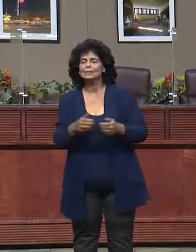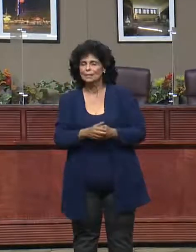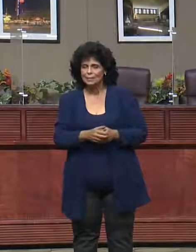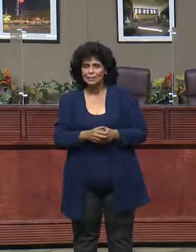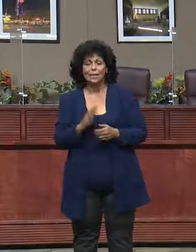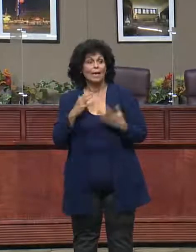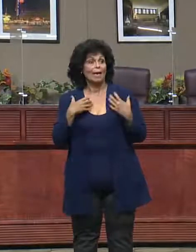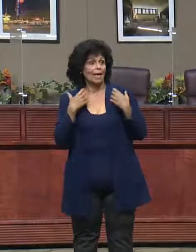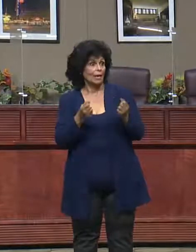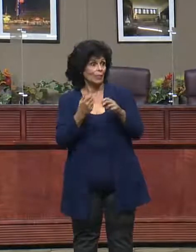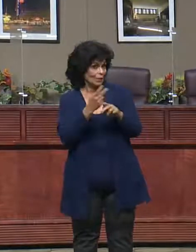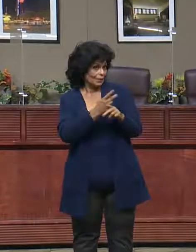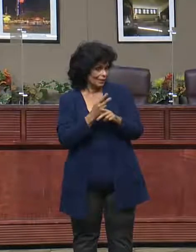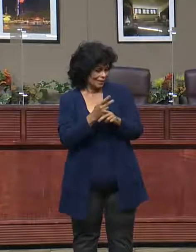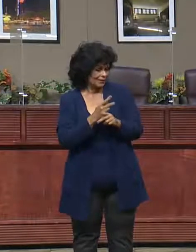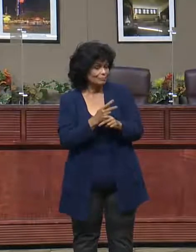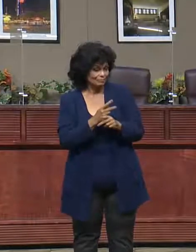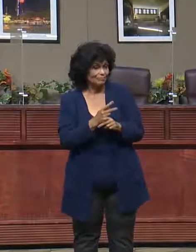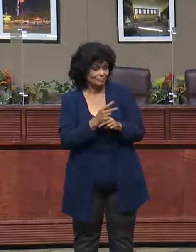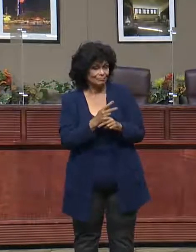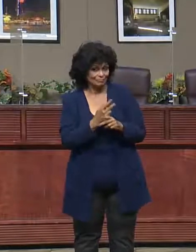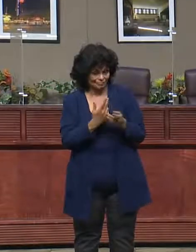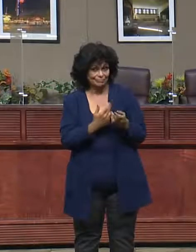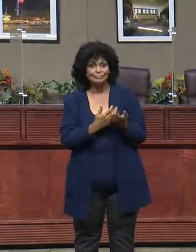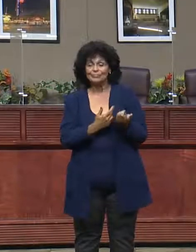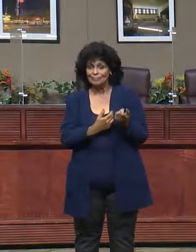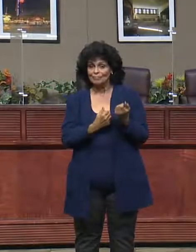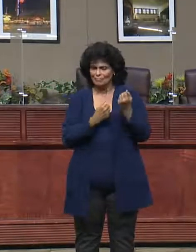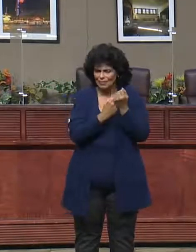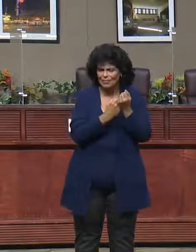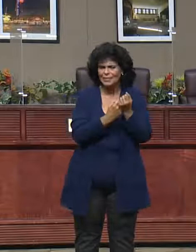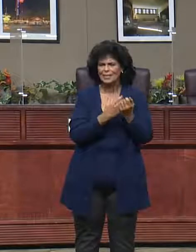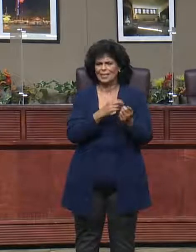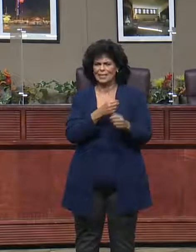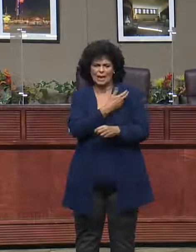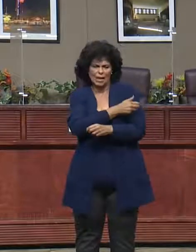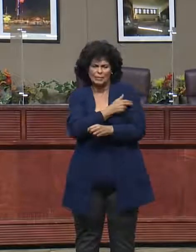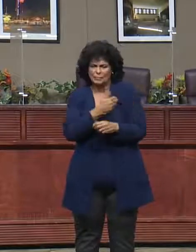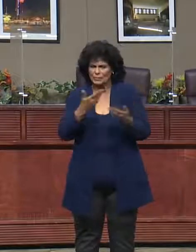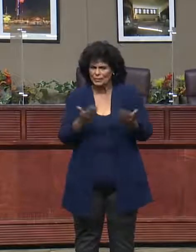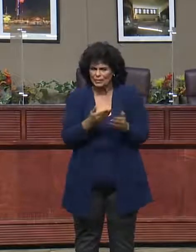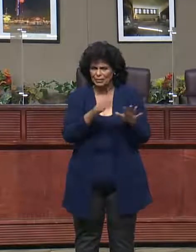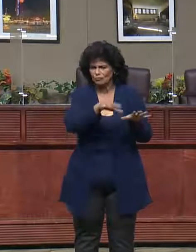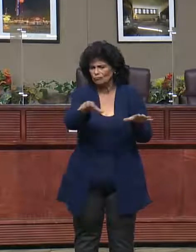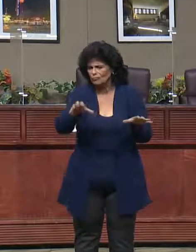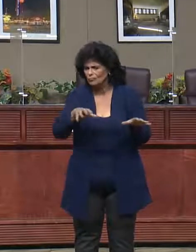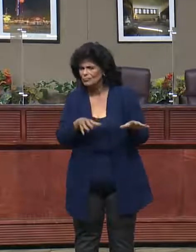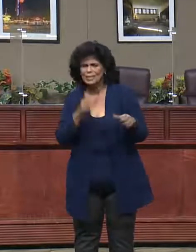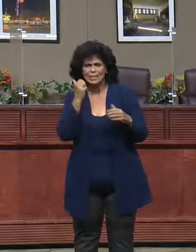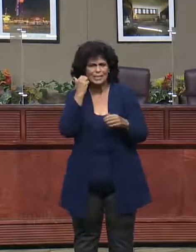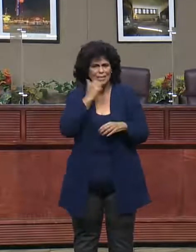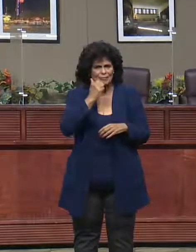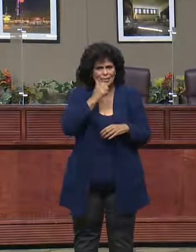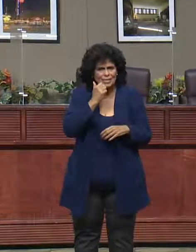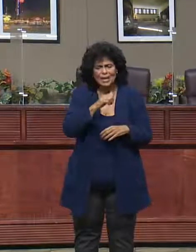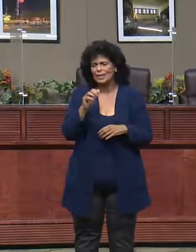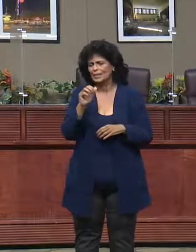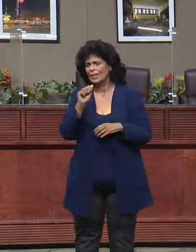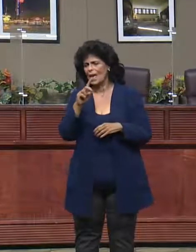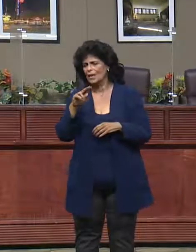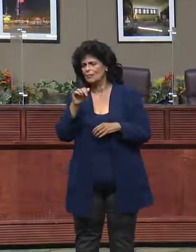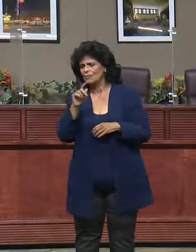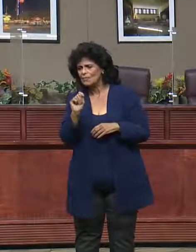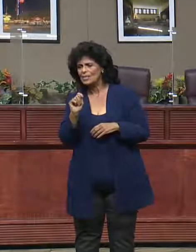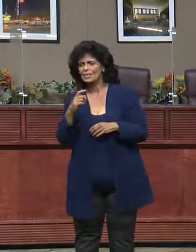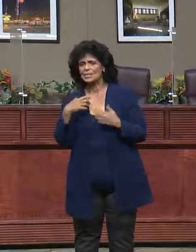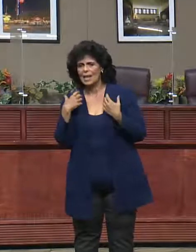our healthcare advocates and hospitals here in the area. We have daily calls with Advent Health and Orlando Health